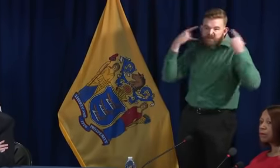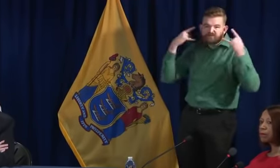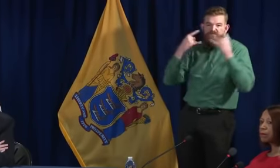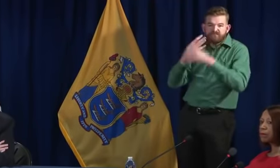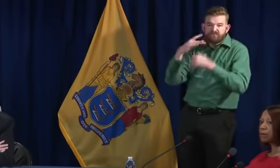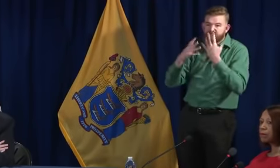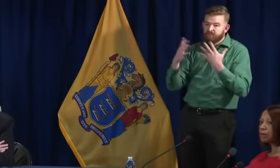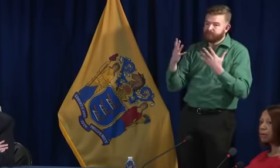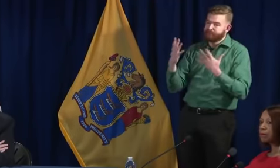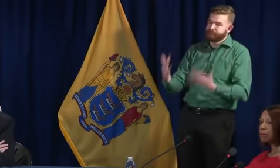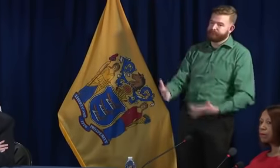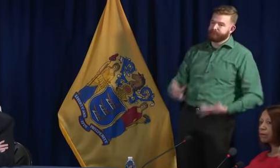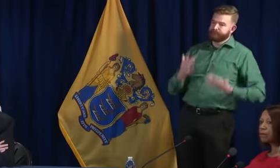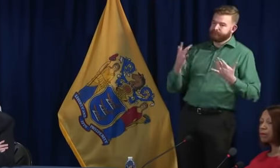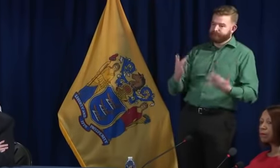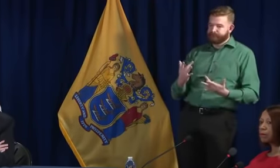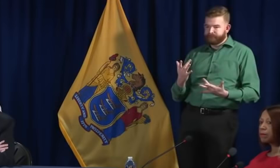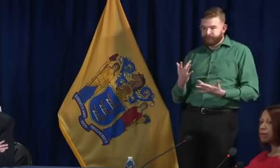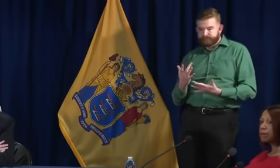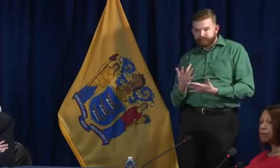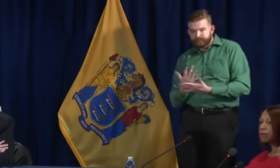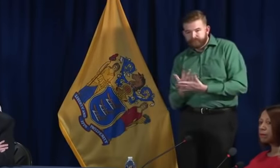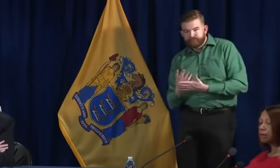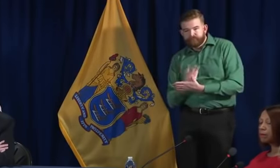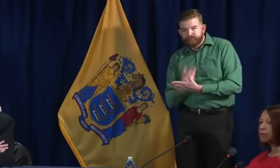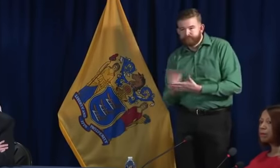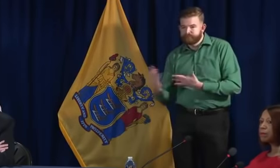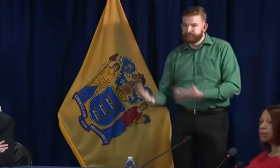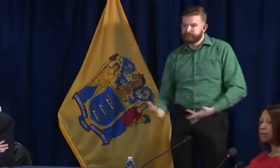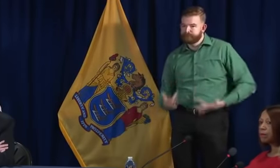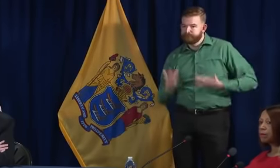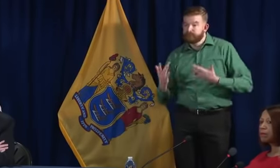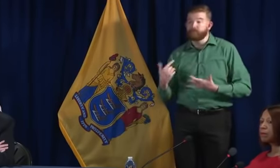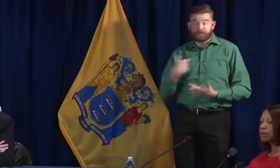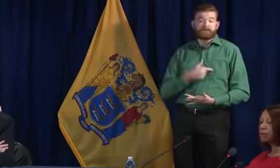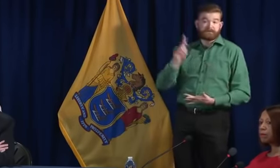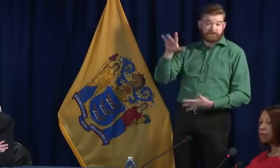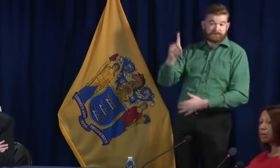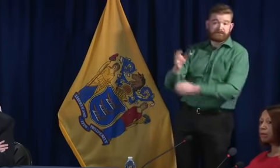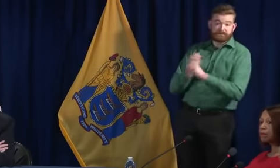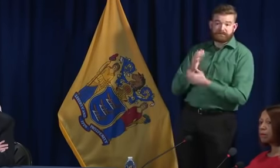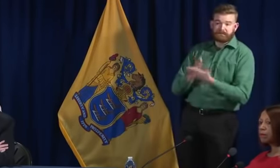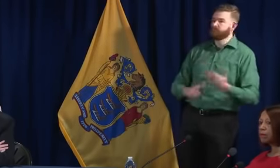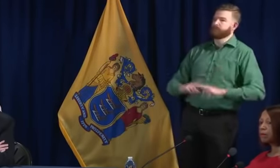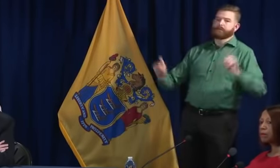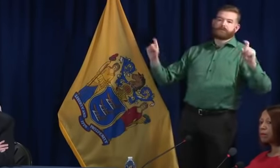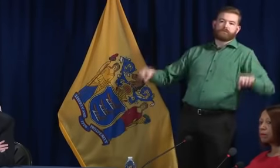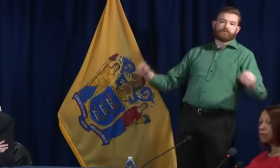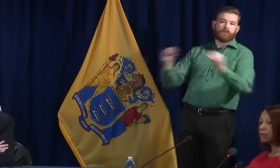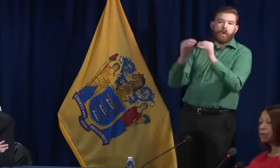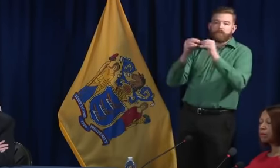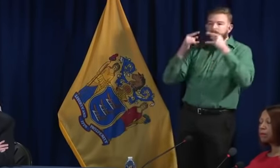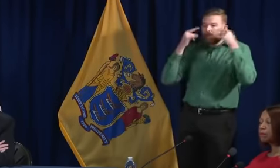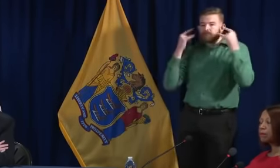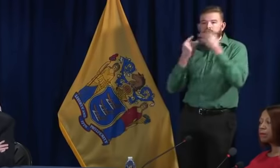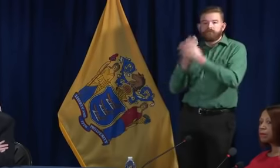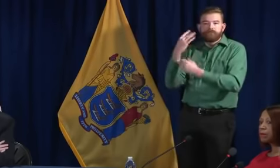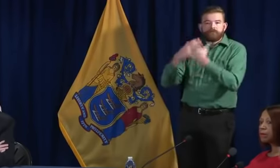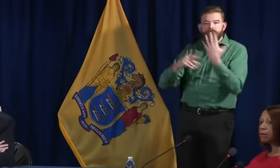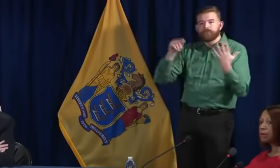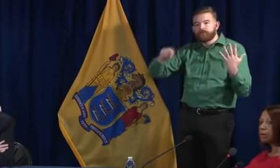a fraction of our ask. We need more from the strategic stockpile. We've asked for boots on the